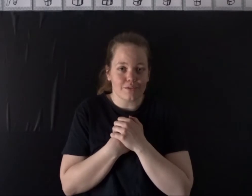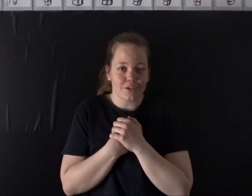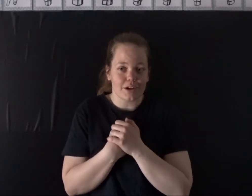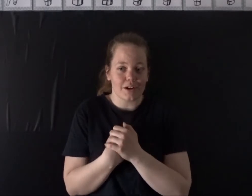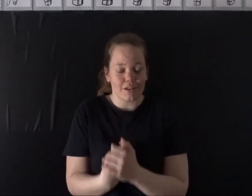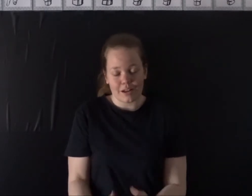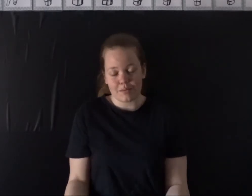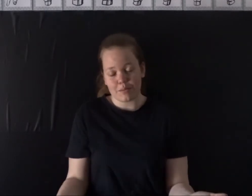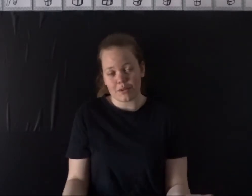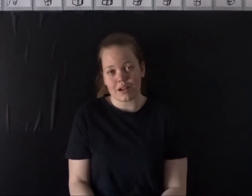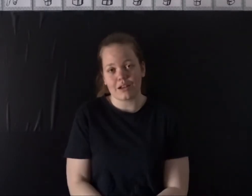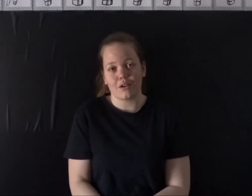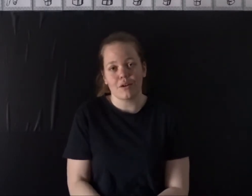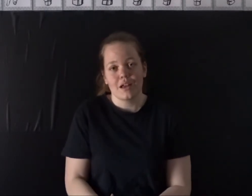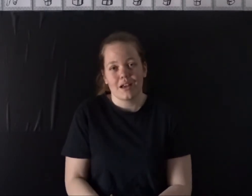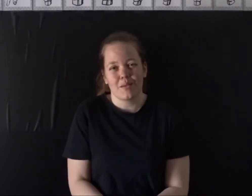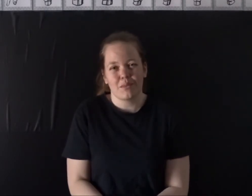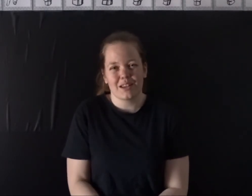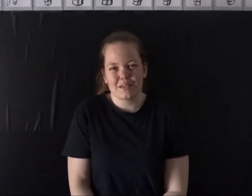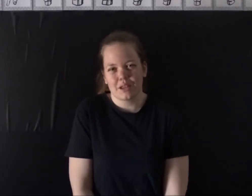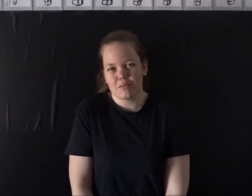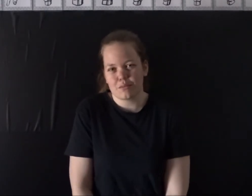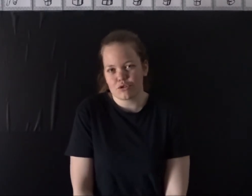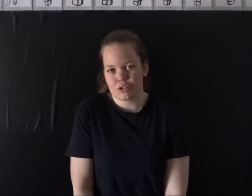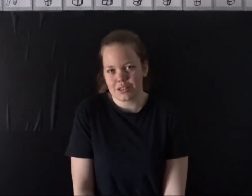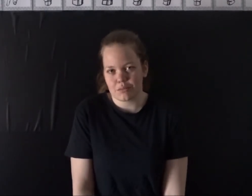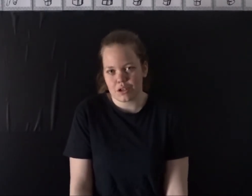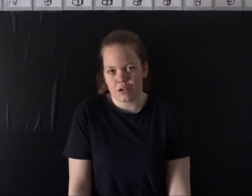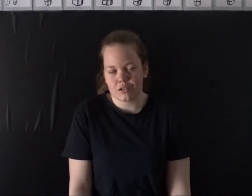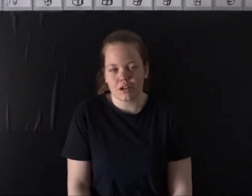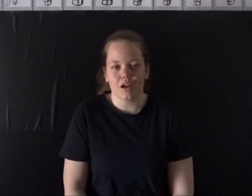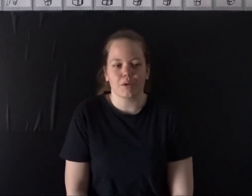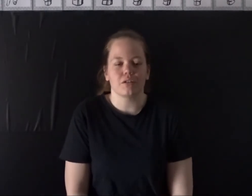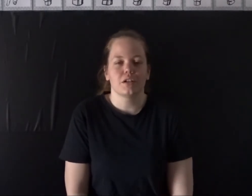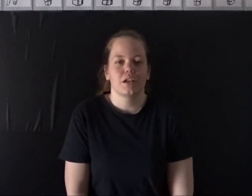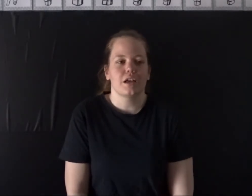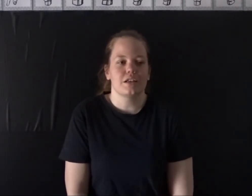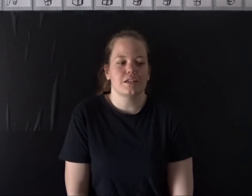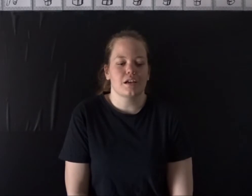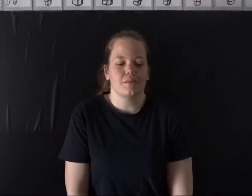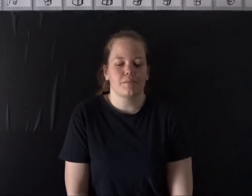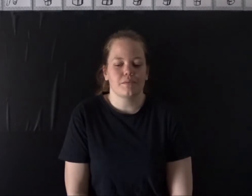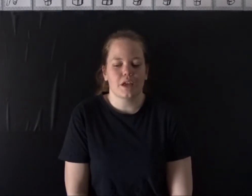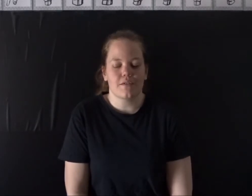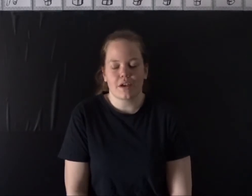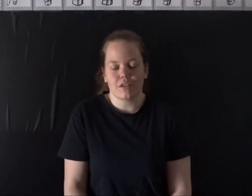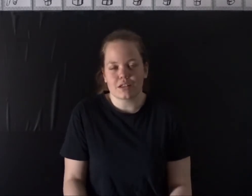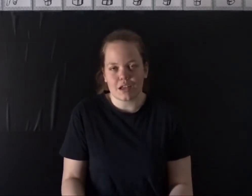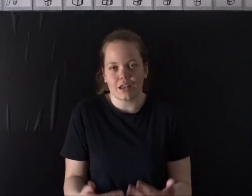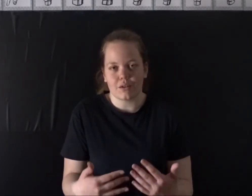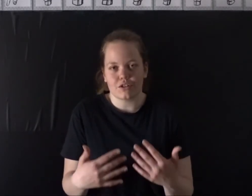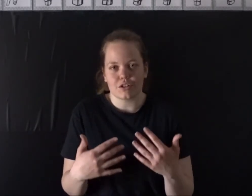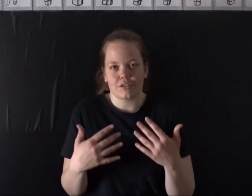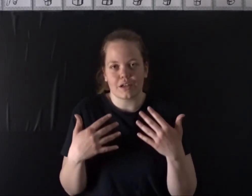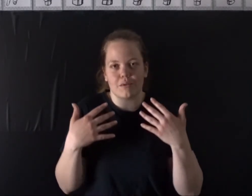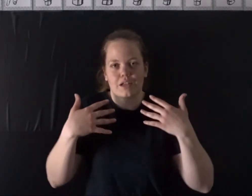for a lot of the people that I know, because sometimes emotions can be hard to talk about. And I found that sign language is a great way